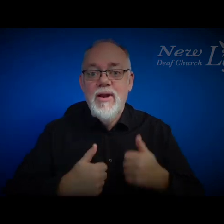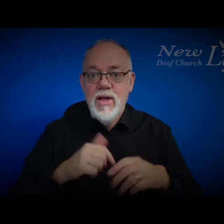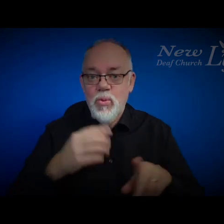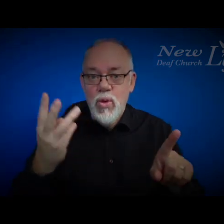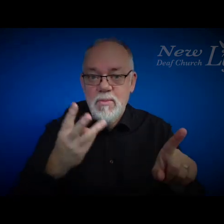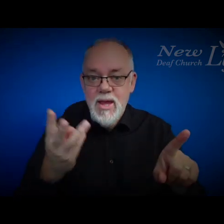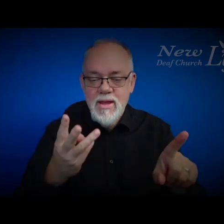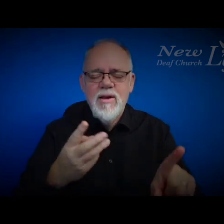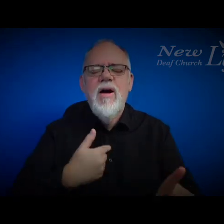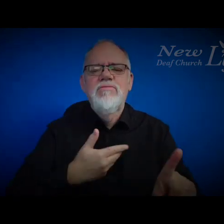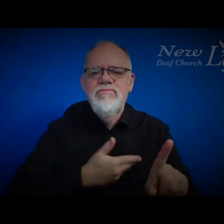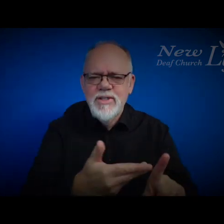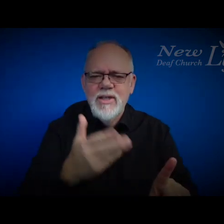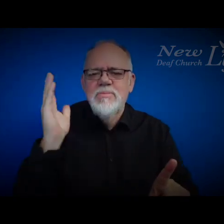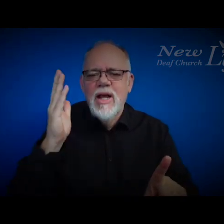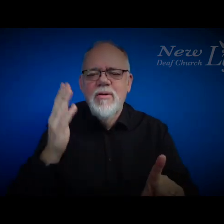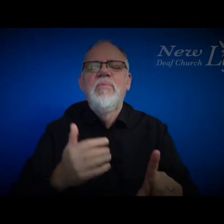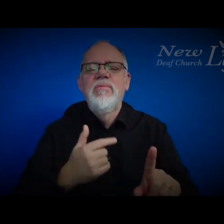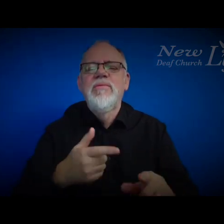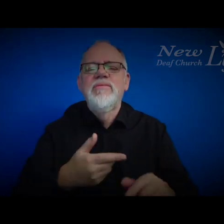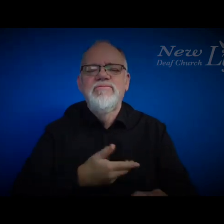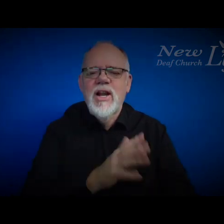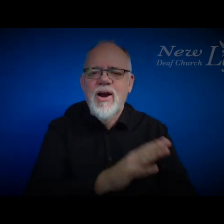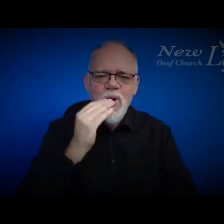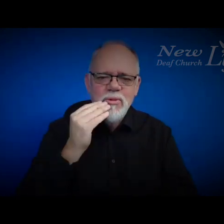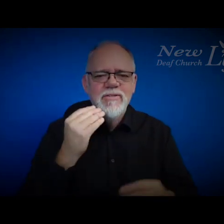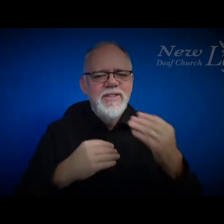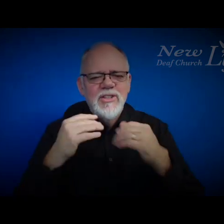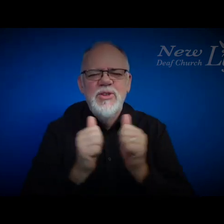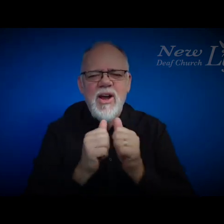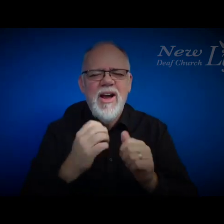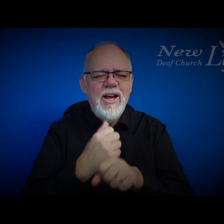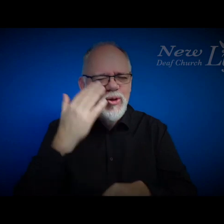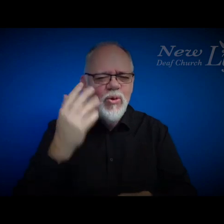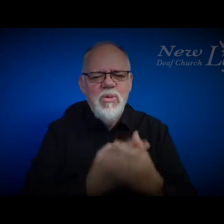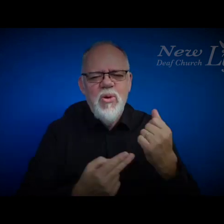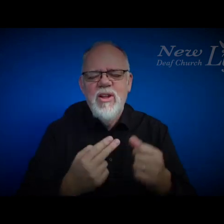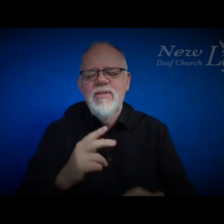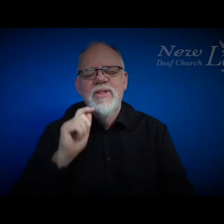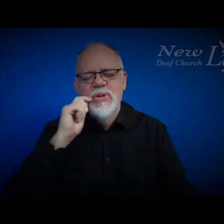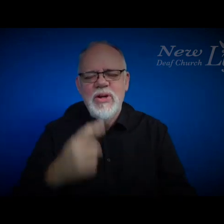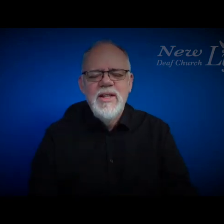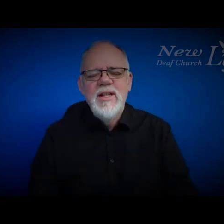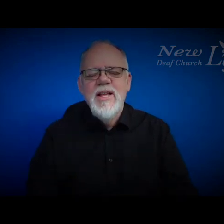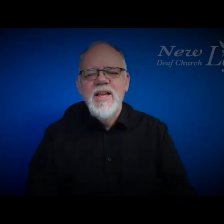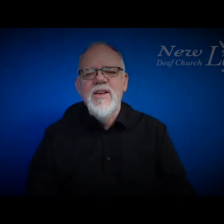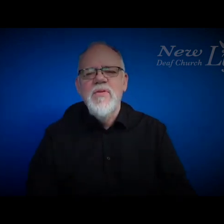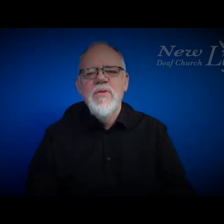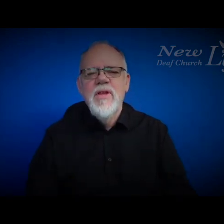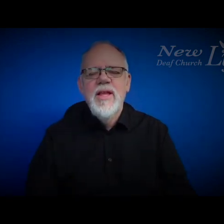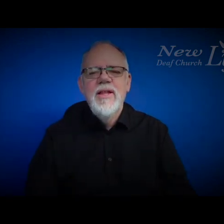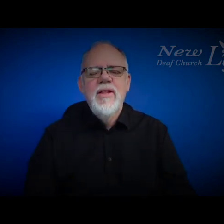At that time, they were living in Winnipeg, and they invited me to speak, and I was in their home, sharing together, eating, and very cool, wonderful